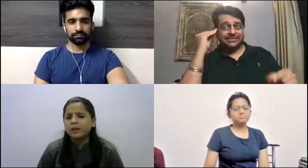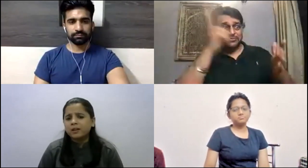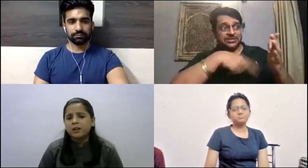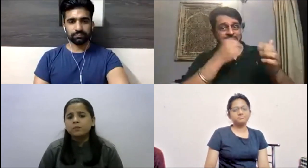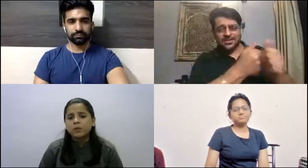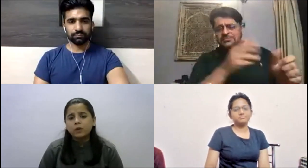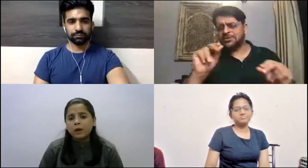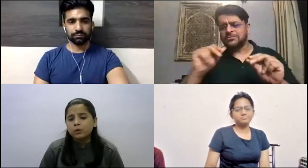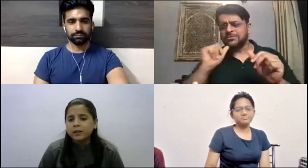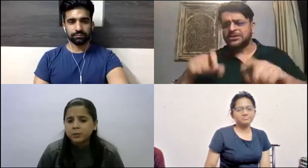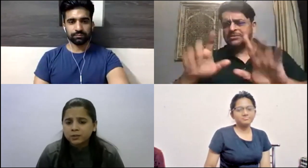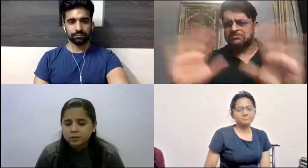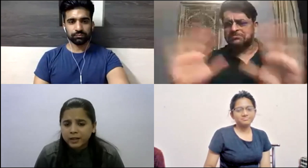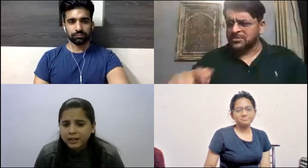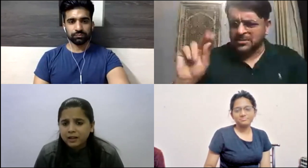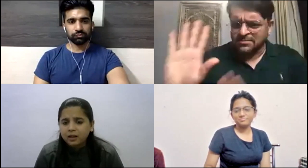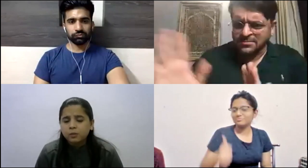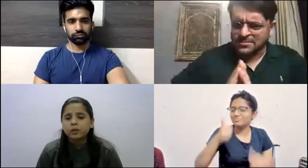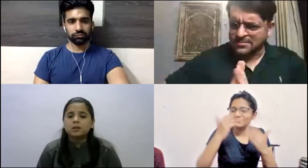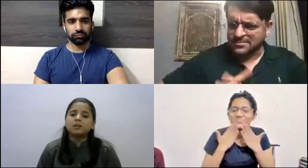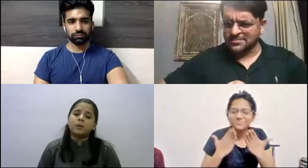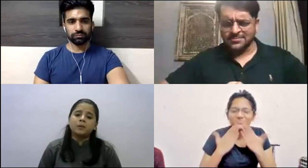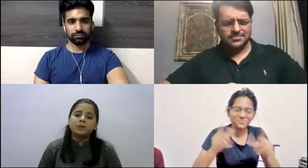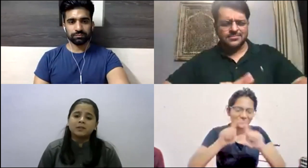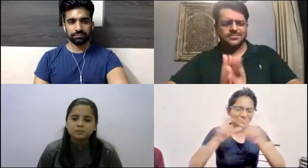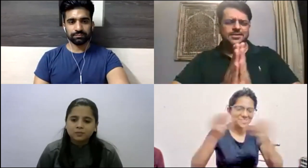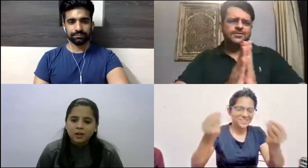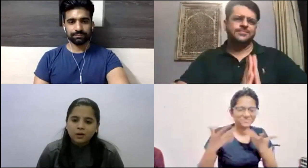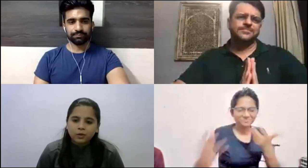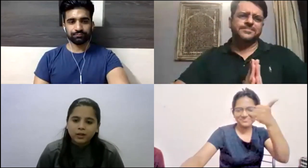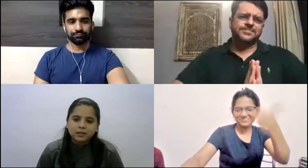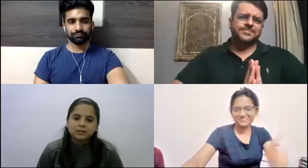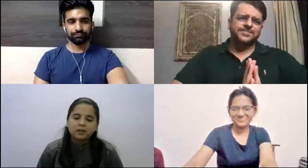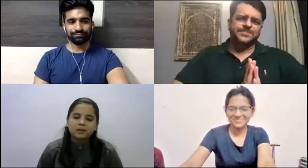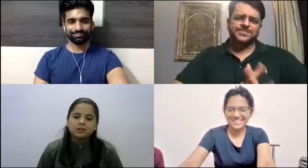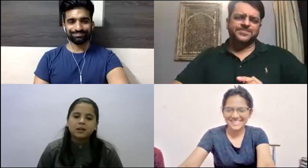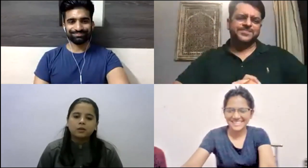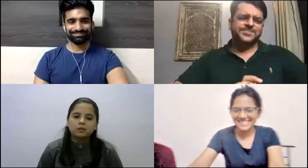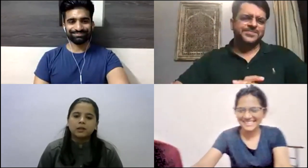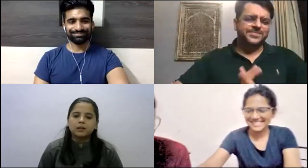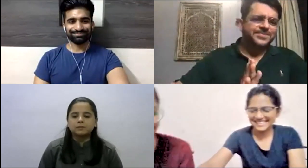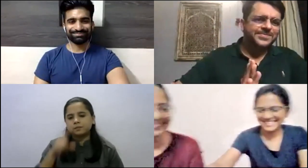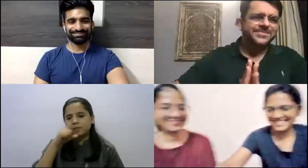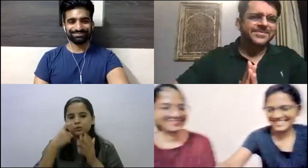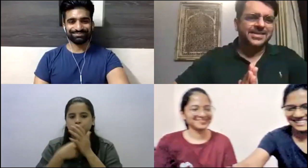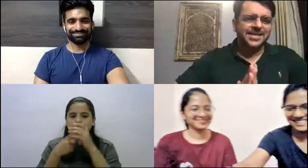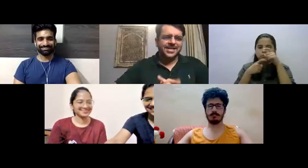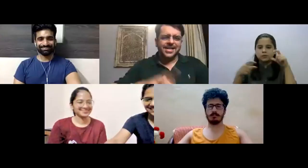not mandatory. You have to go as per the society, what other people will say. Okay, that's great. Thank you, Dr. Adam.